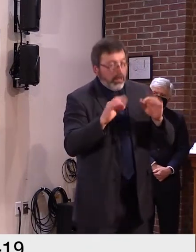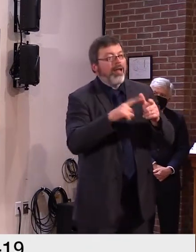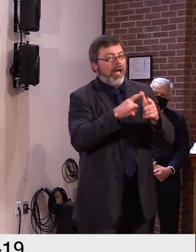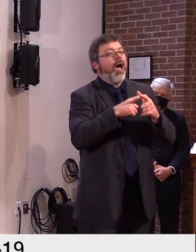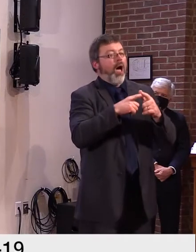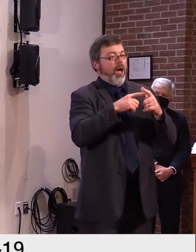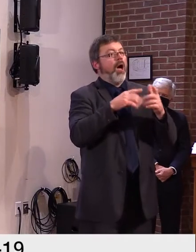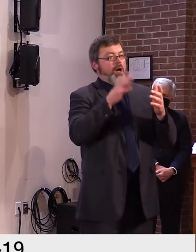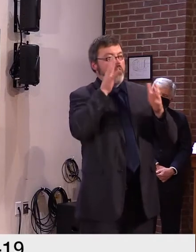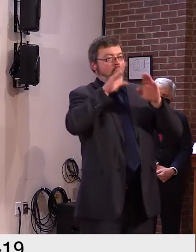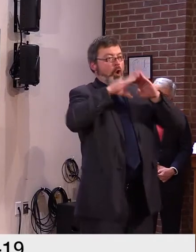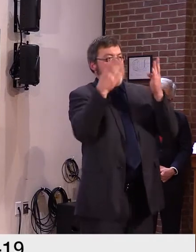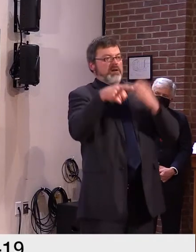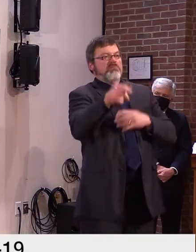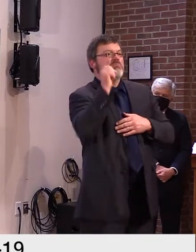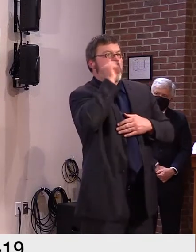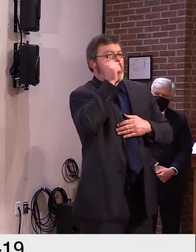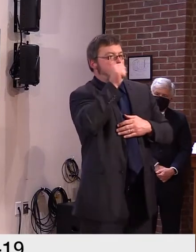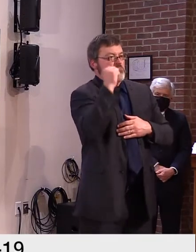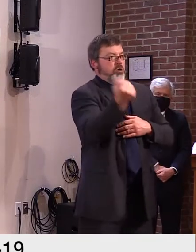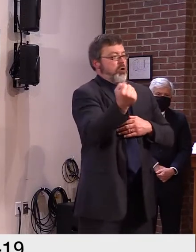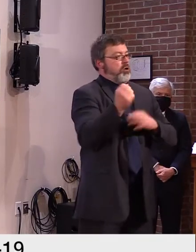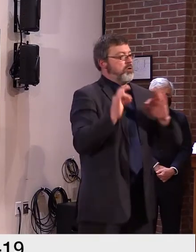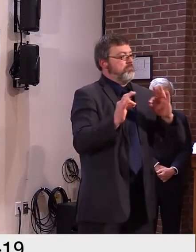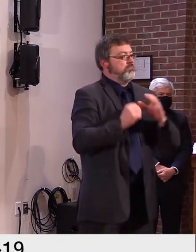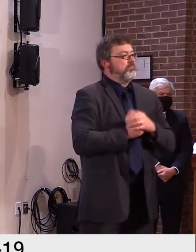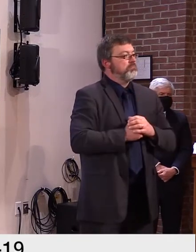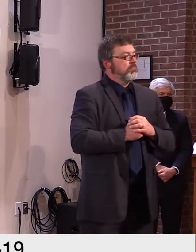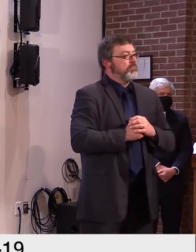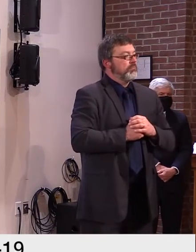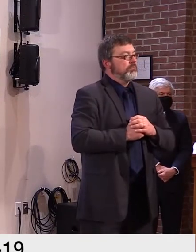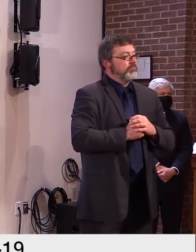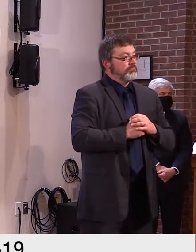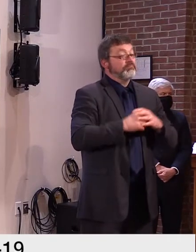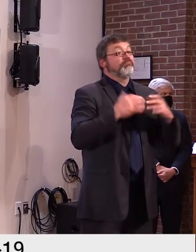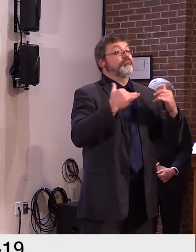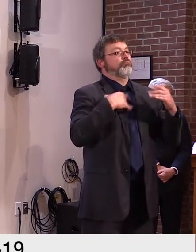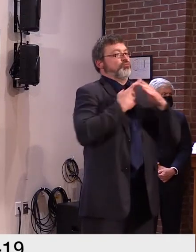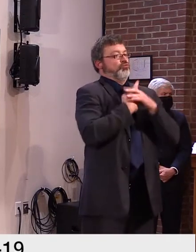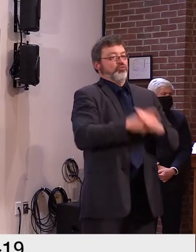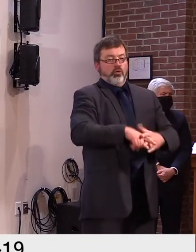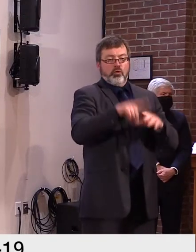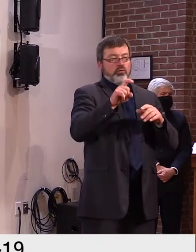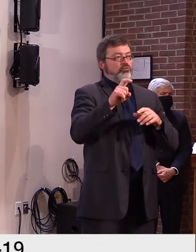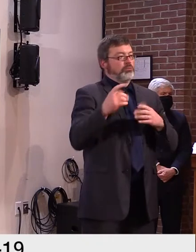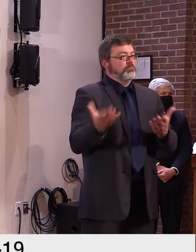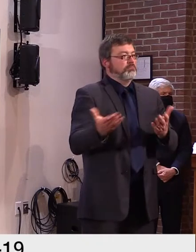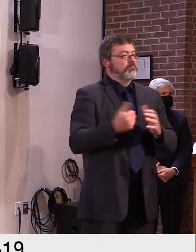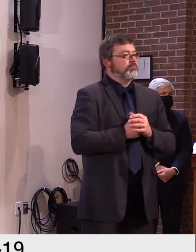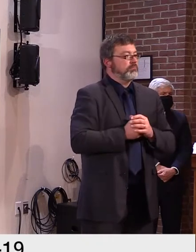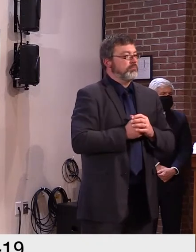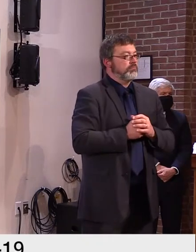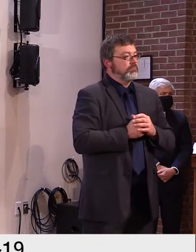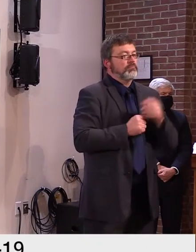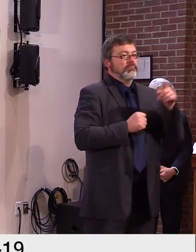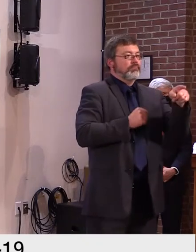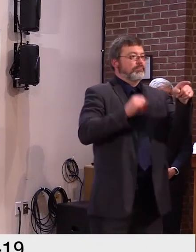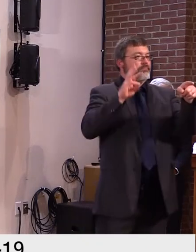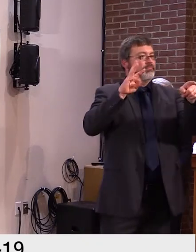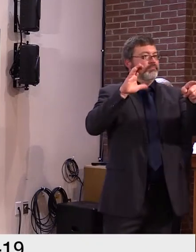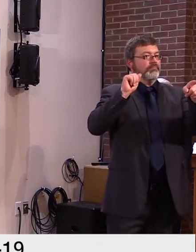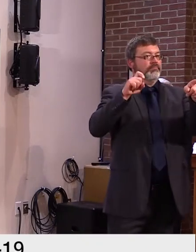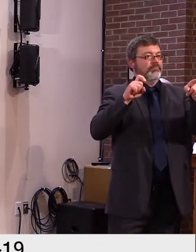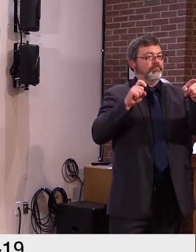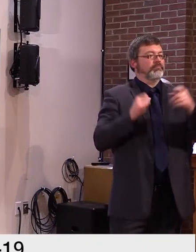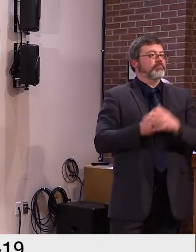Thank you, Commissioner Levine. We'll now open it up to questions. Comments? All right, thank you, Governor. Probably a